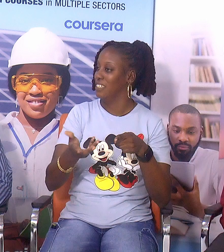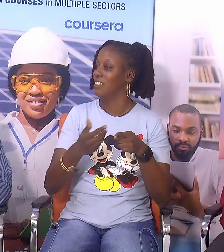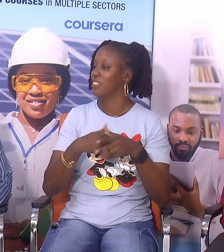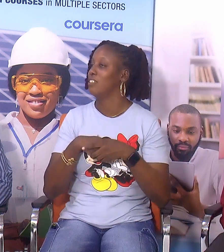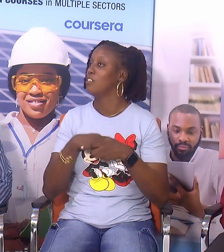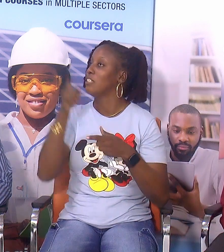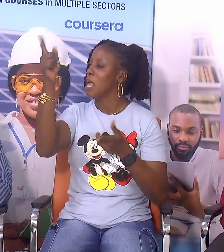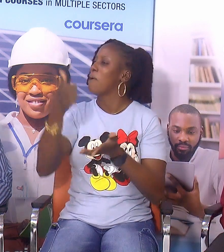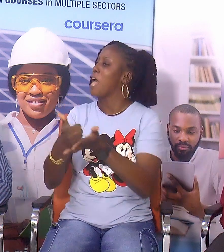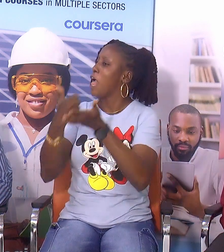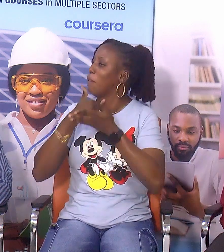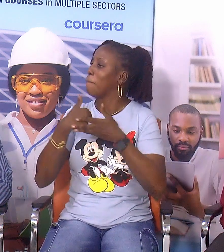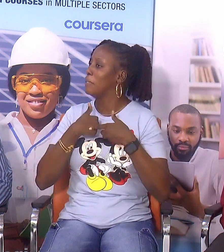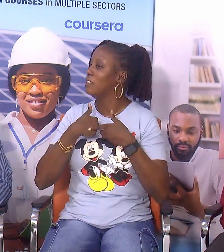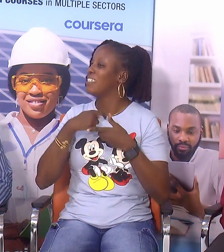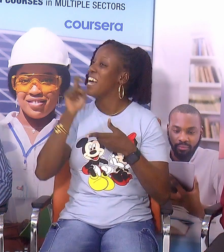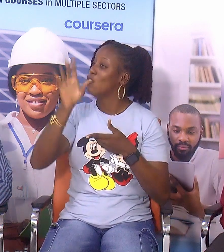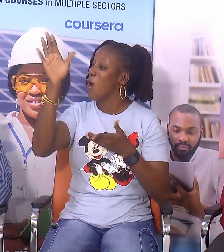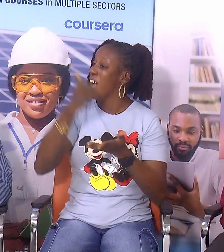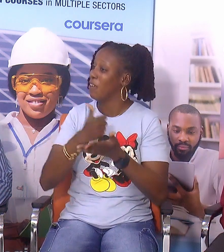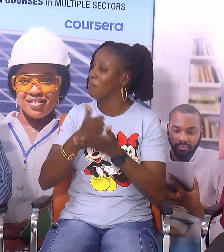with the development of Barbados.